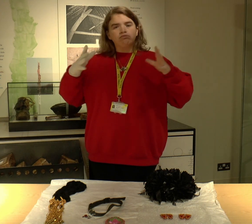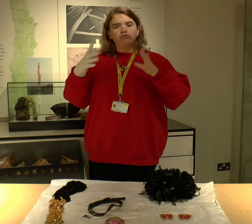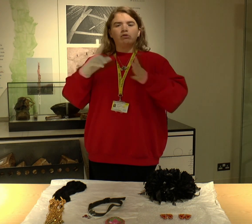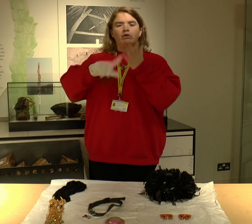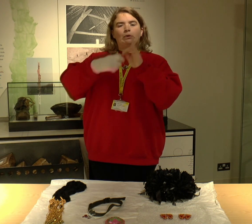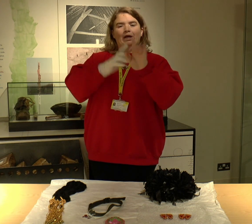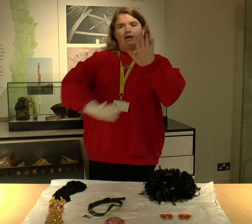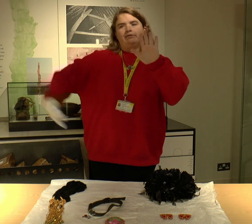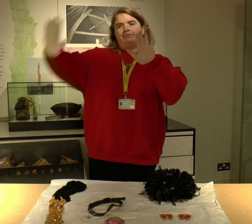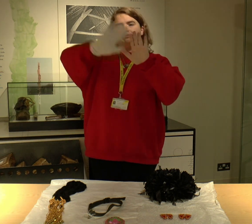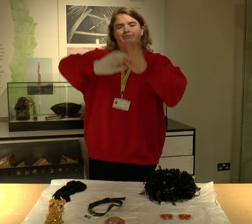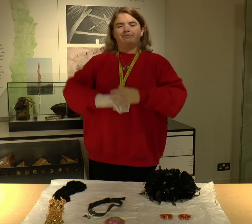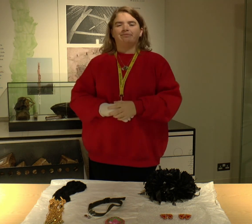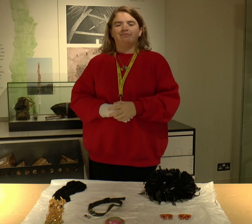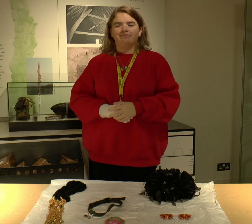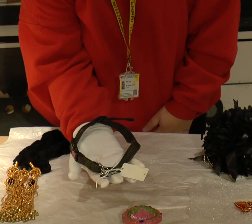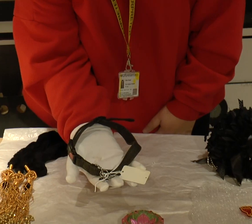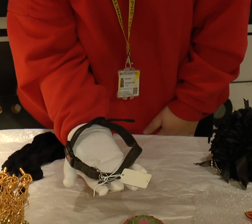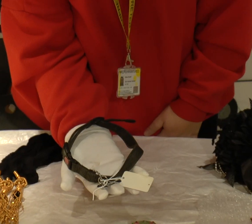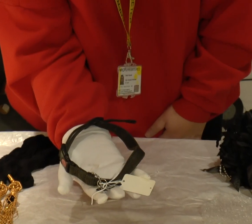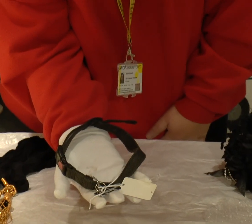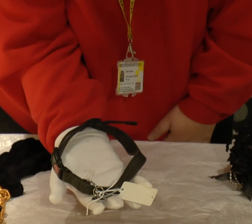wider community throughout the UK.